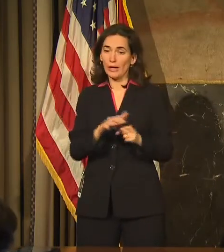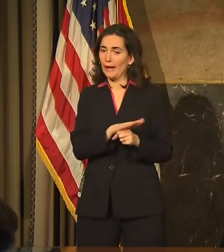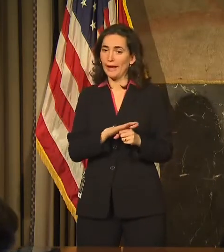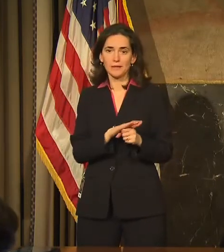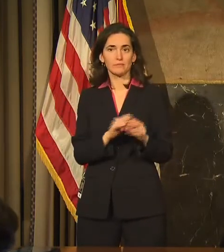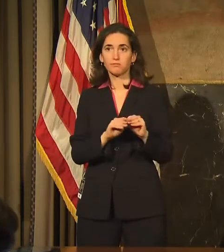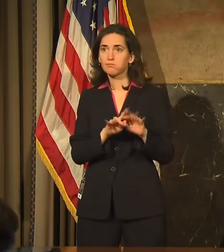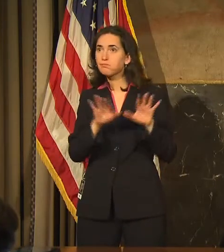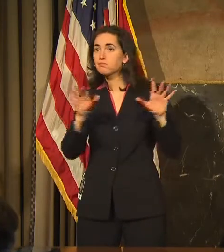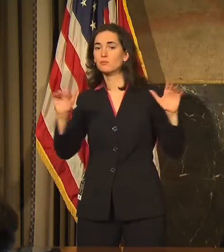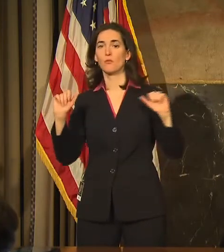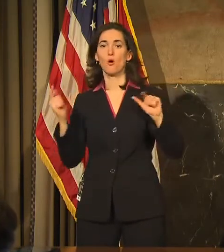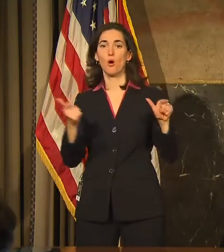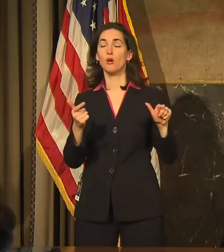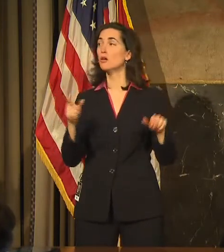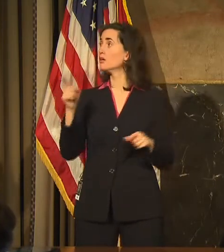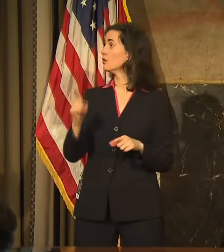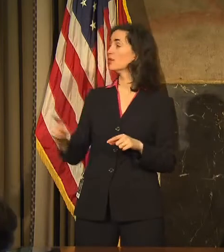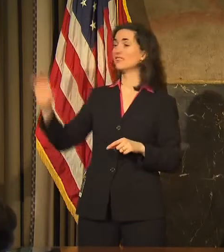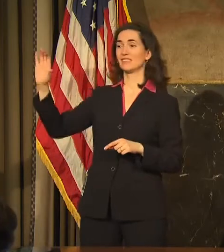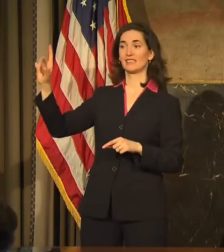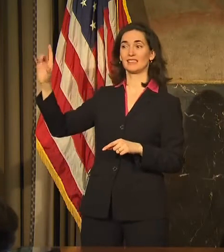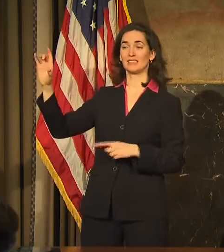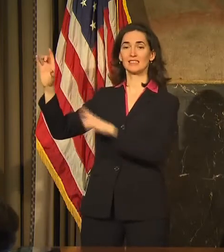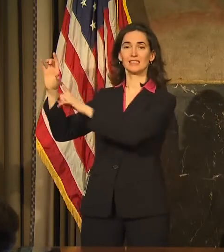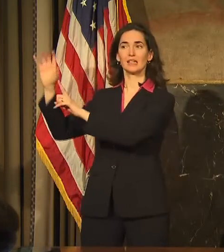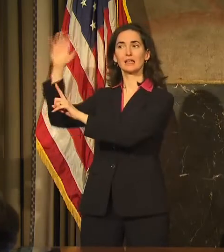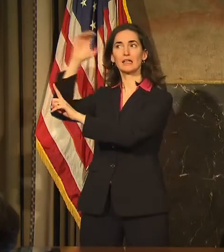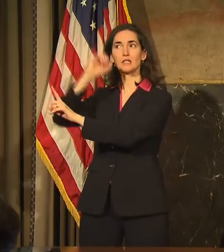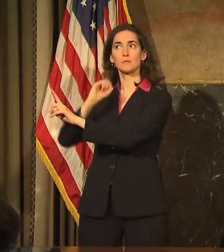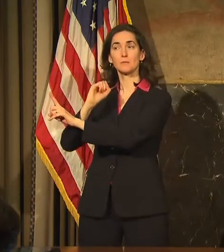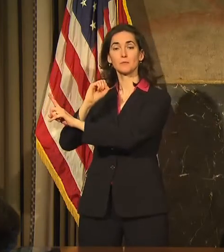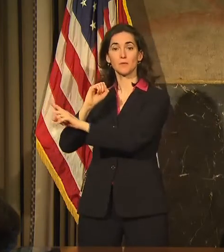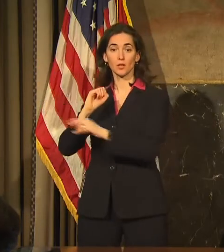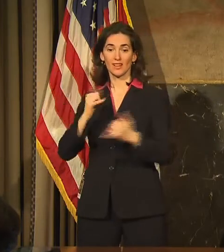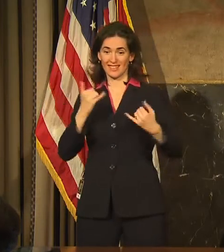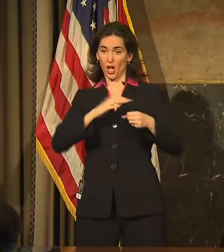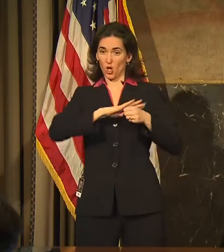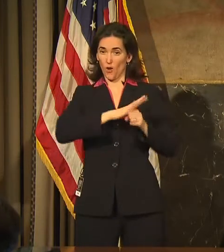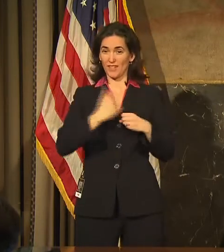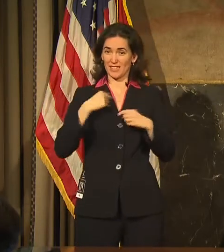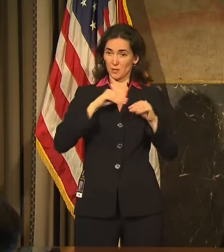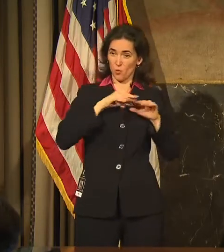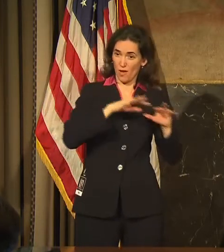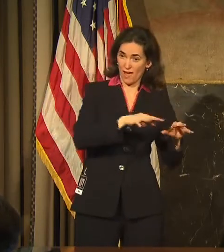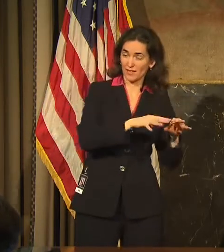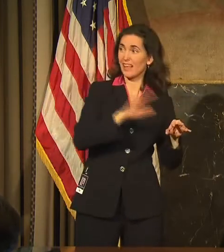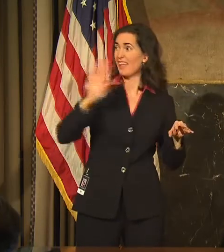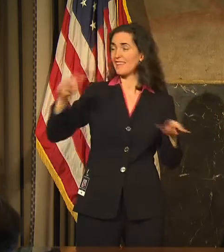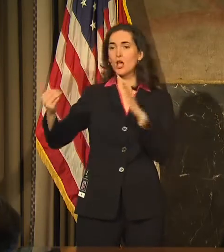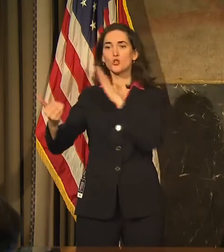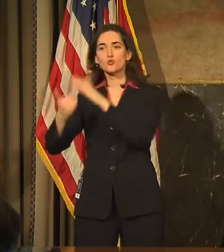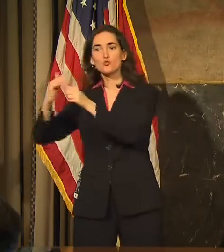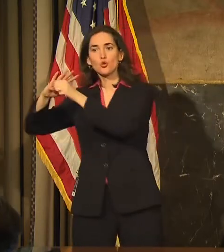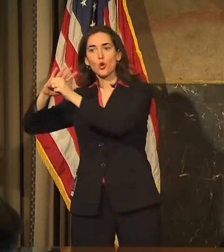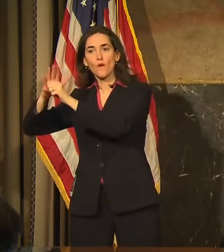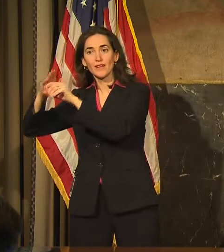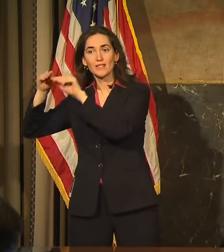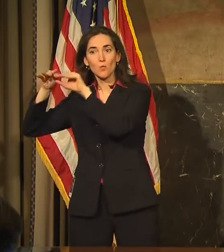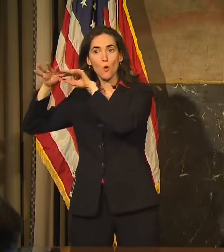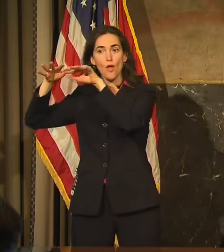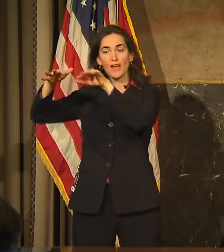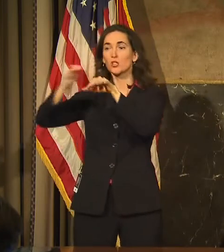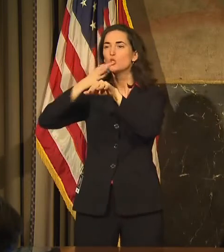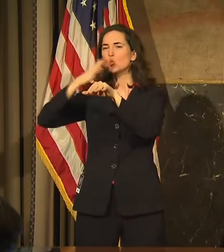CDC estimates that in as little as a month from now, it could be the predominant strain of the virus in the United States, and certainly